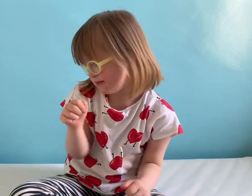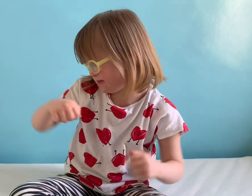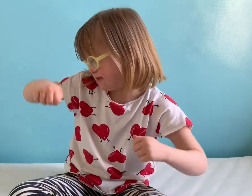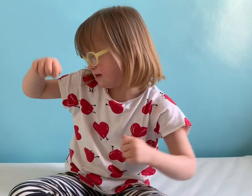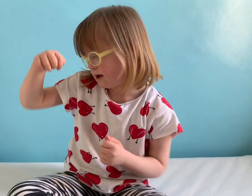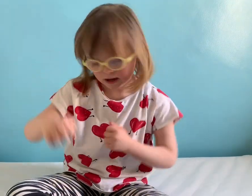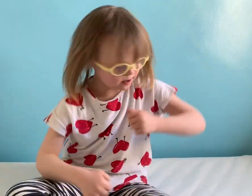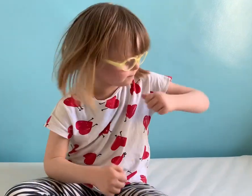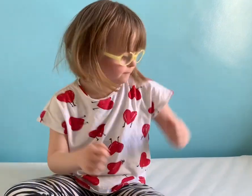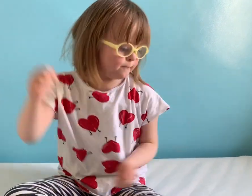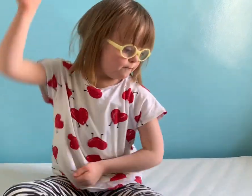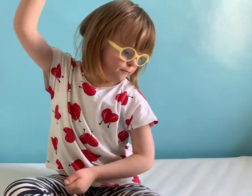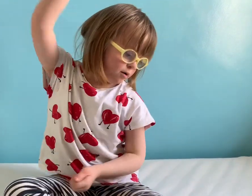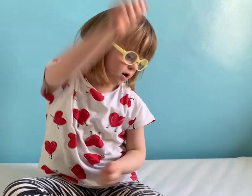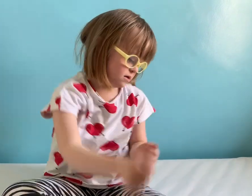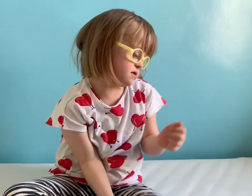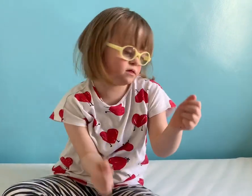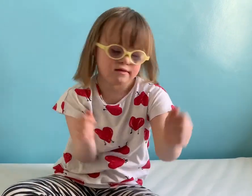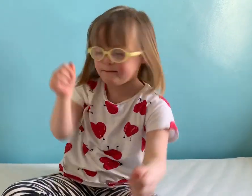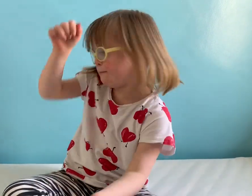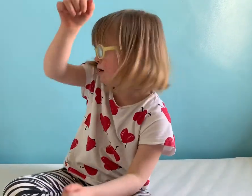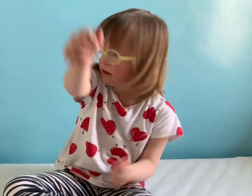Nice big steering wheel. Box. Box.